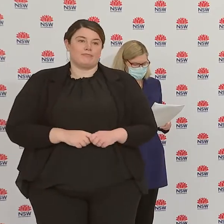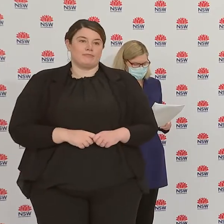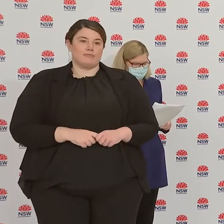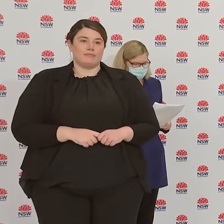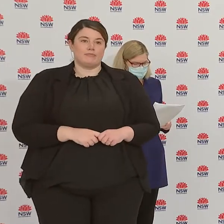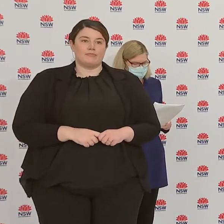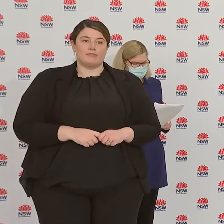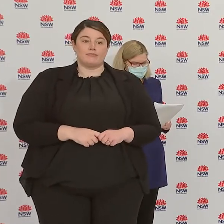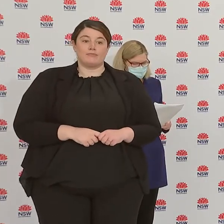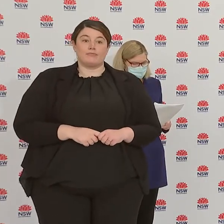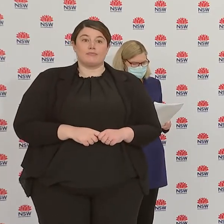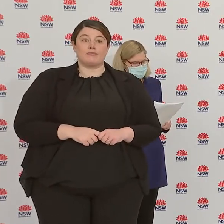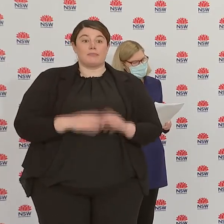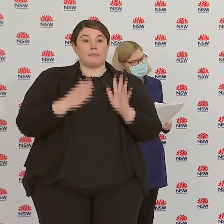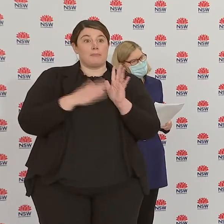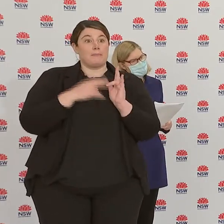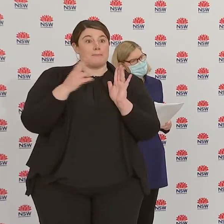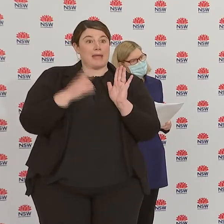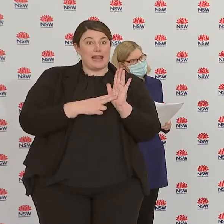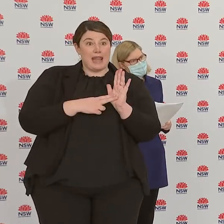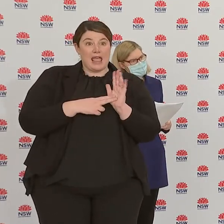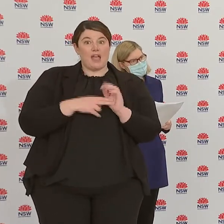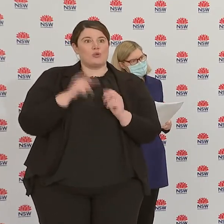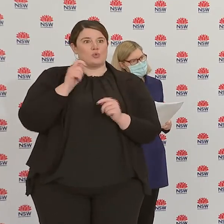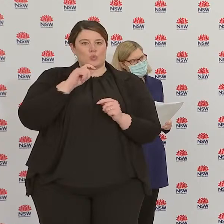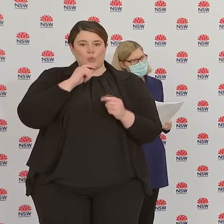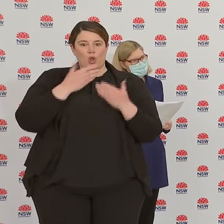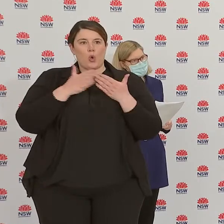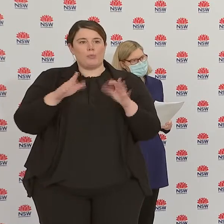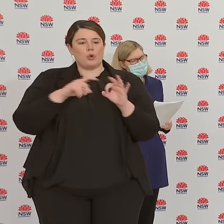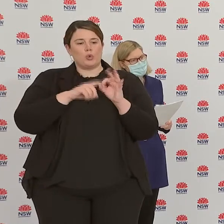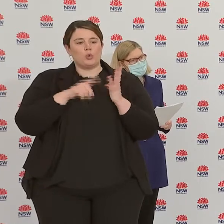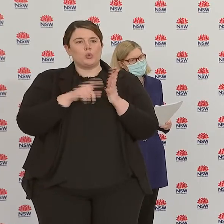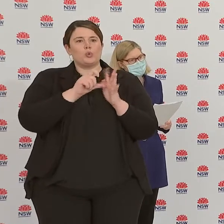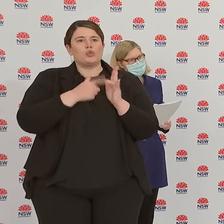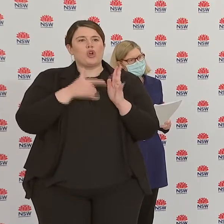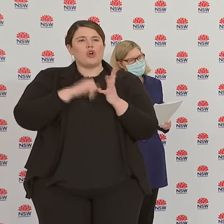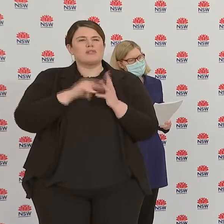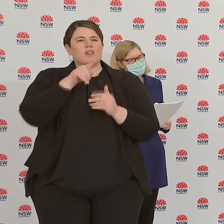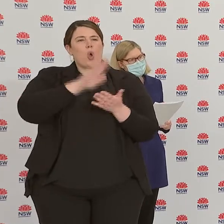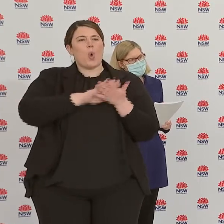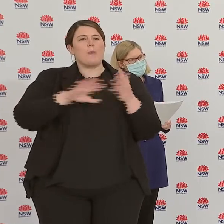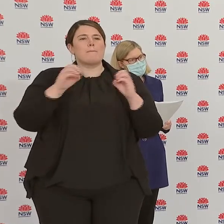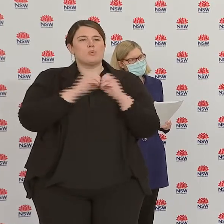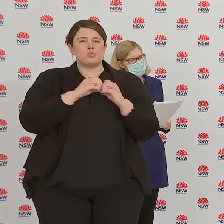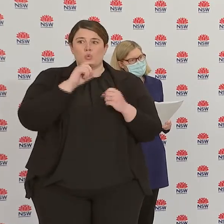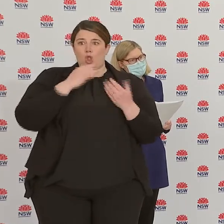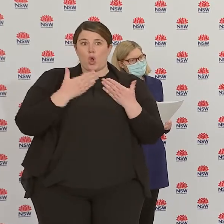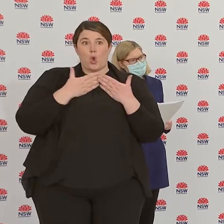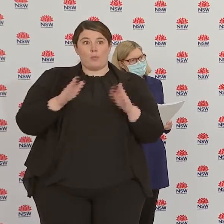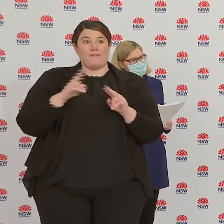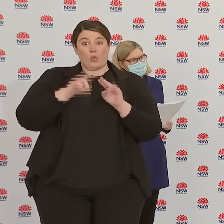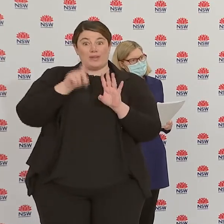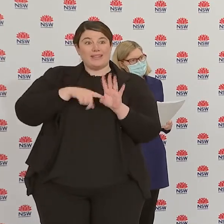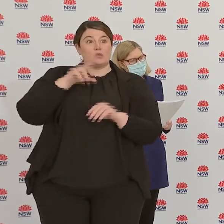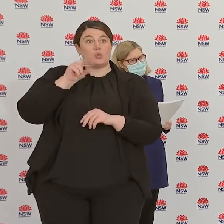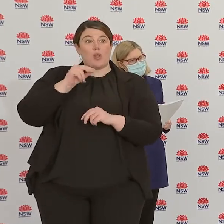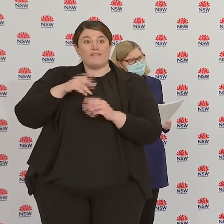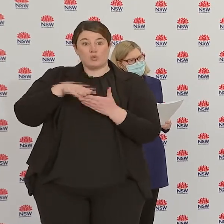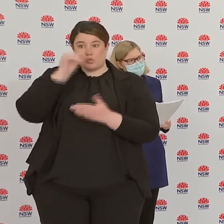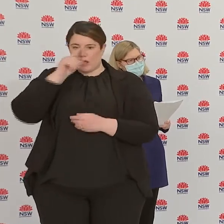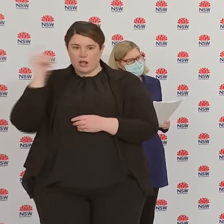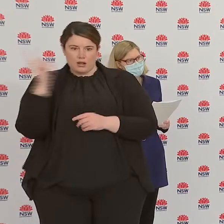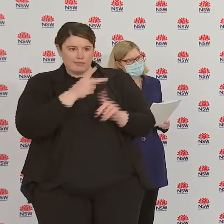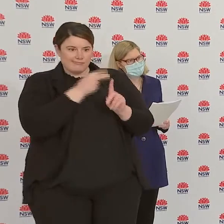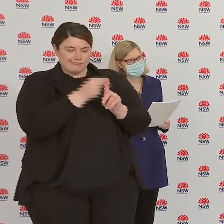ago, next Monday means Kudos Bank Arena is open for Year 12 students in those 8 local government areas, and after that it will be converted to yet